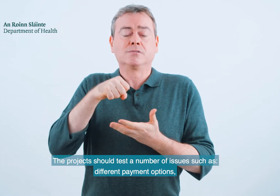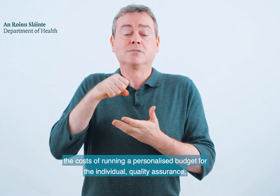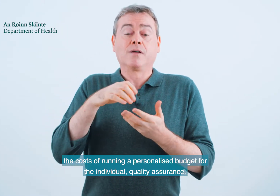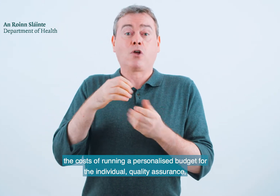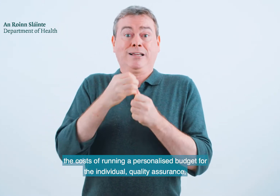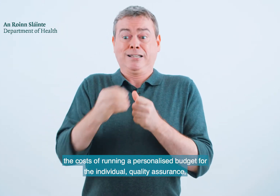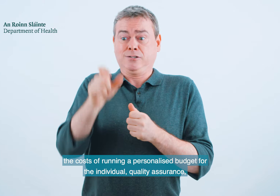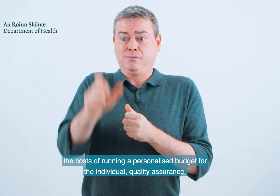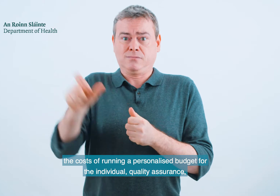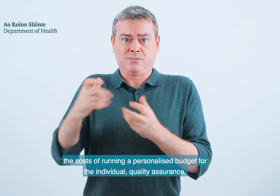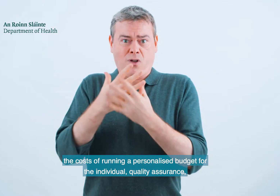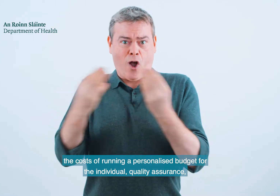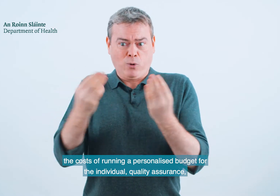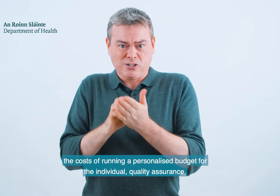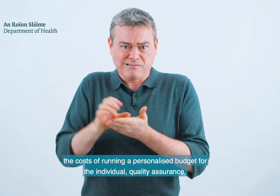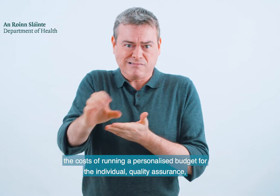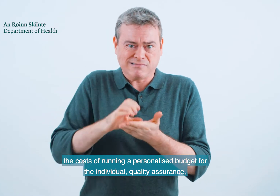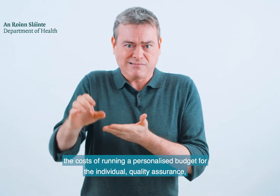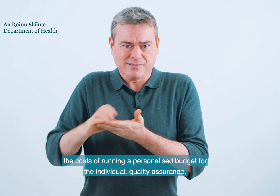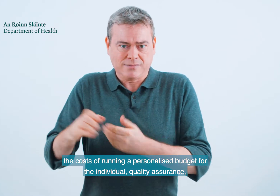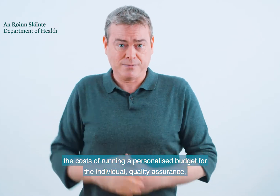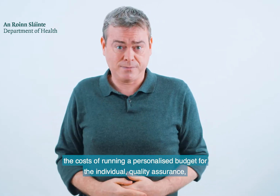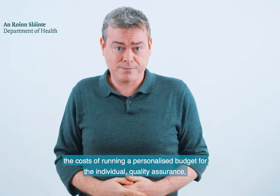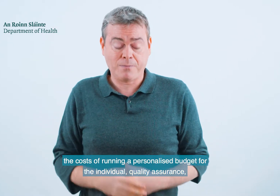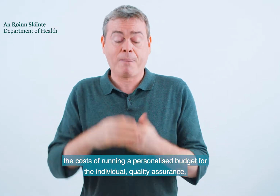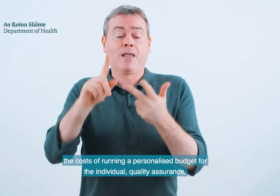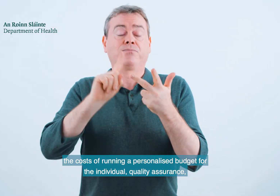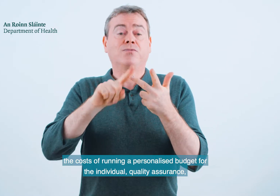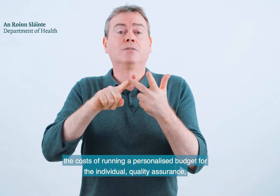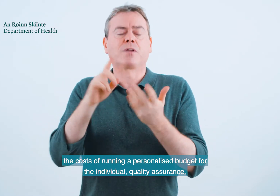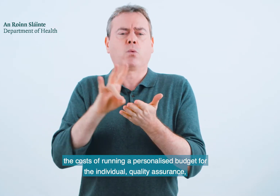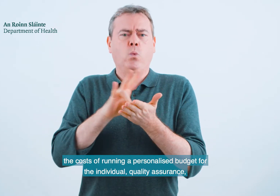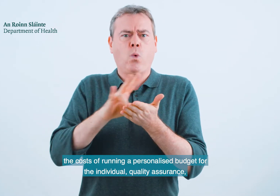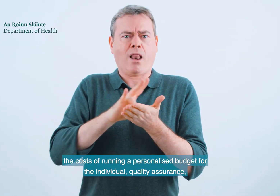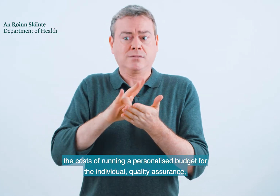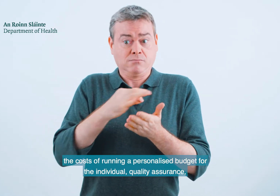the costs of running a personalised budget for the individual, quality assurance,